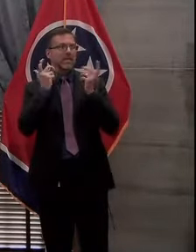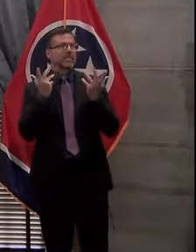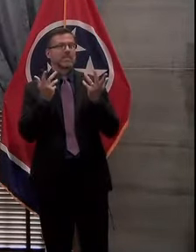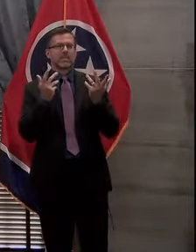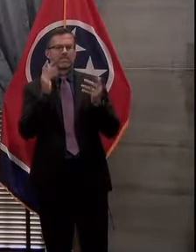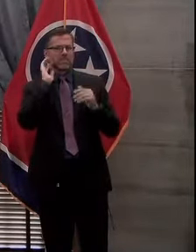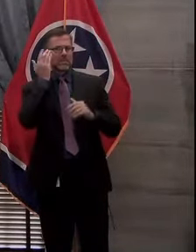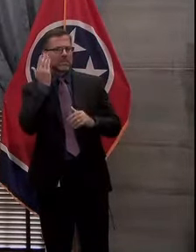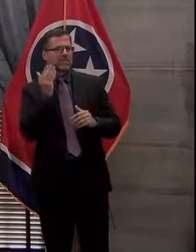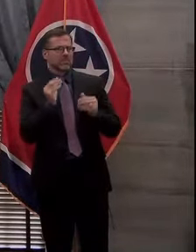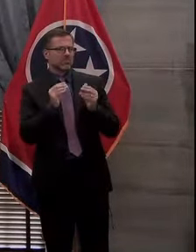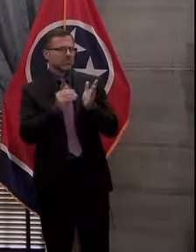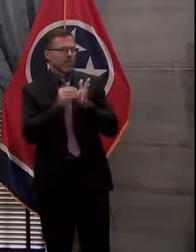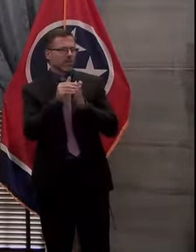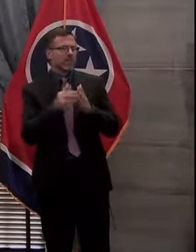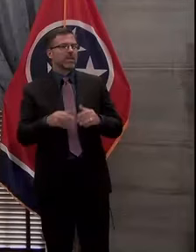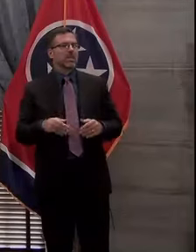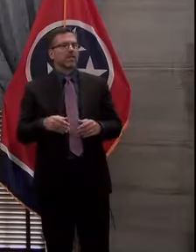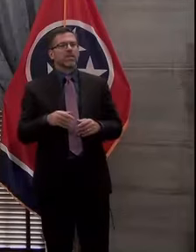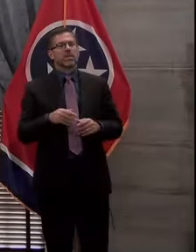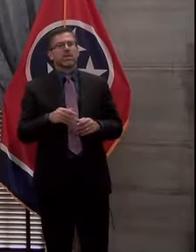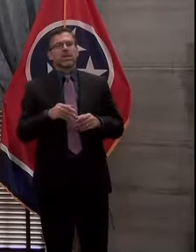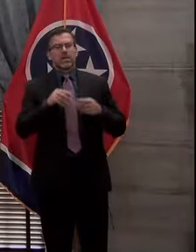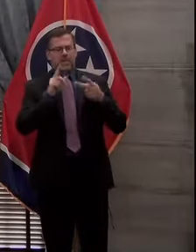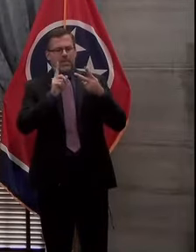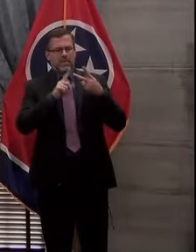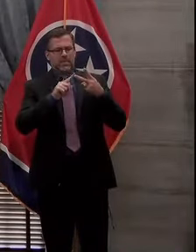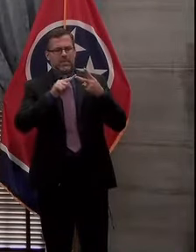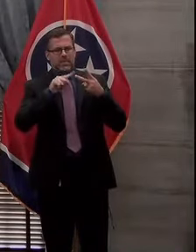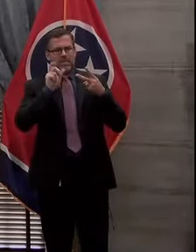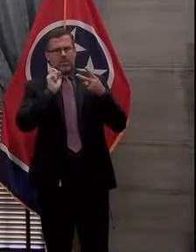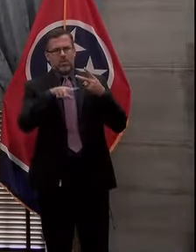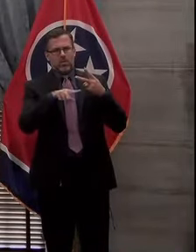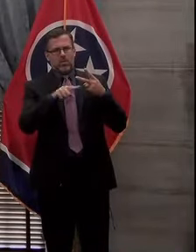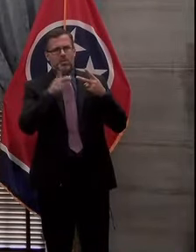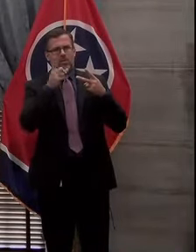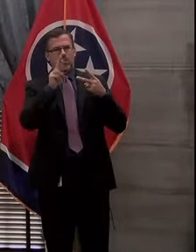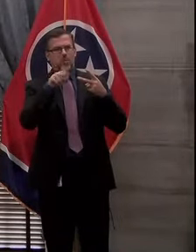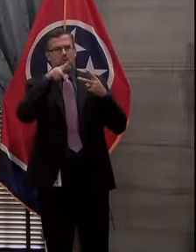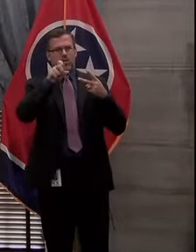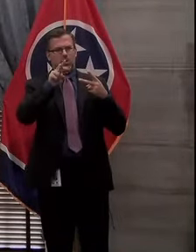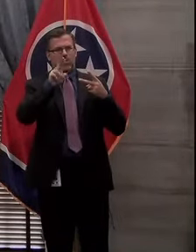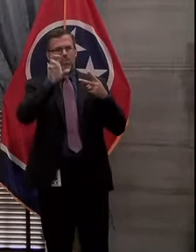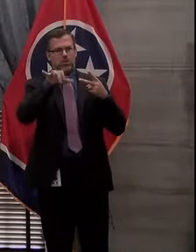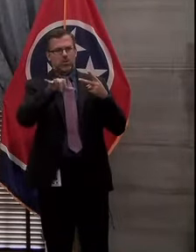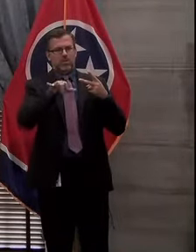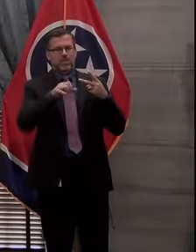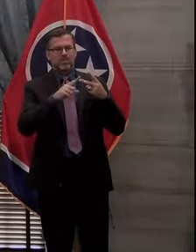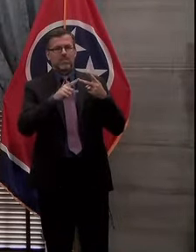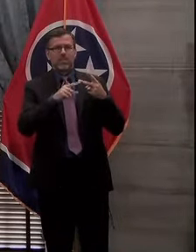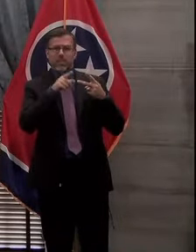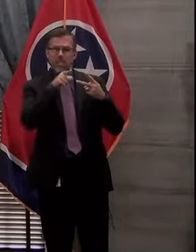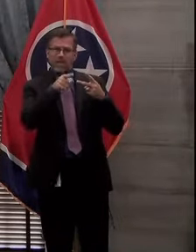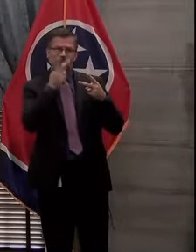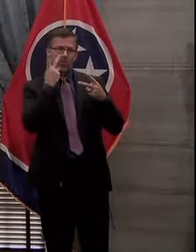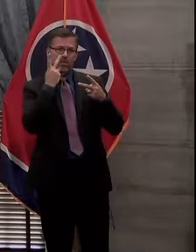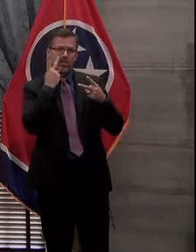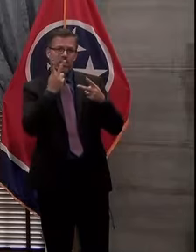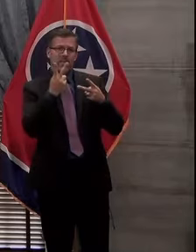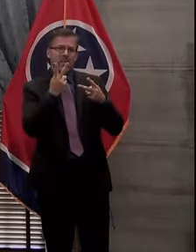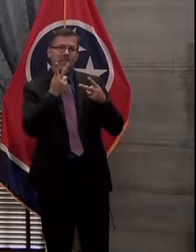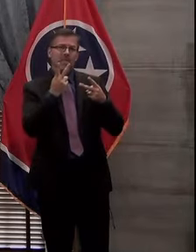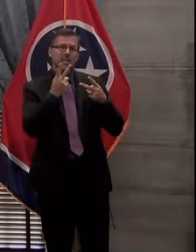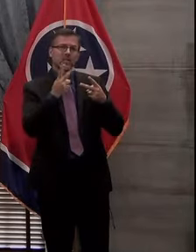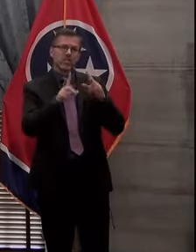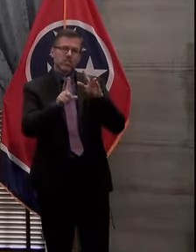and that sort of thing. And then my second question is for Dr. Piercy, have there been outbreaks or